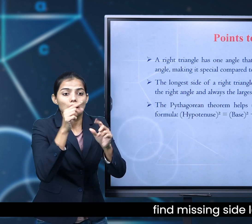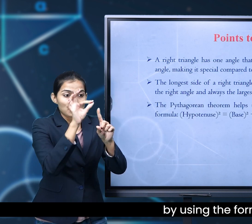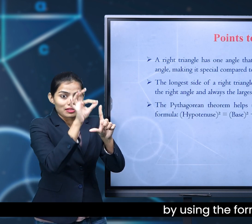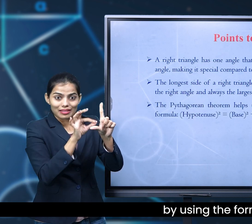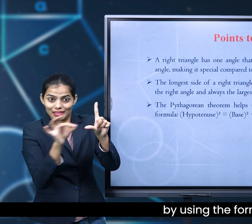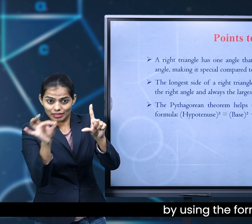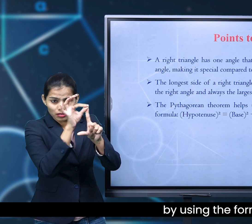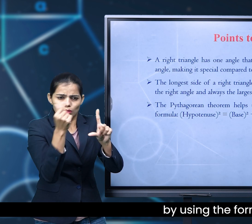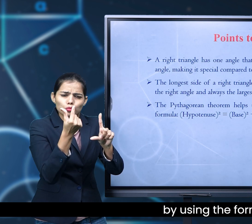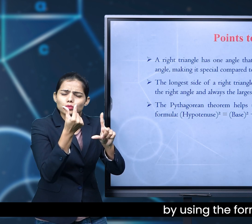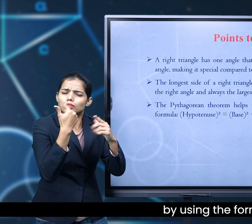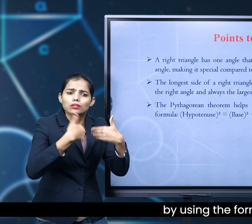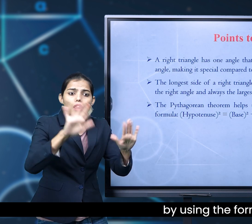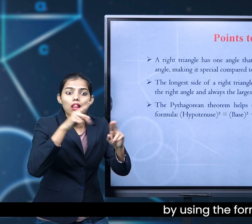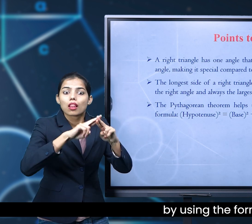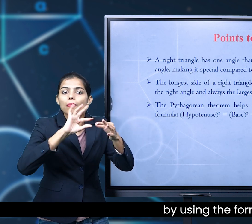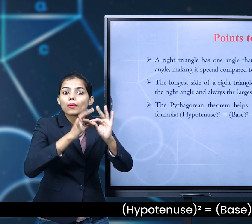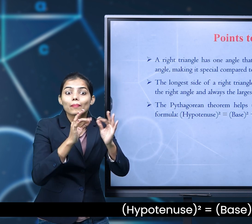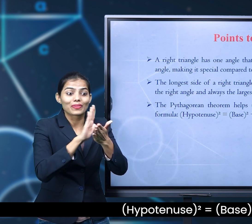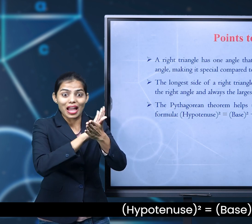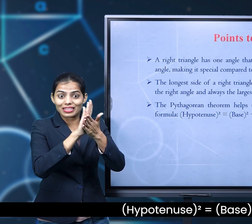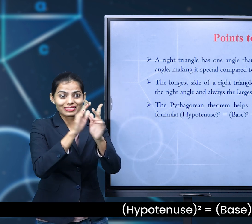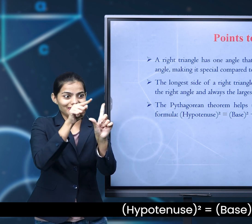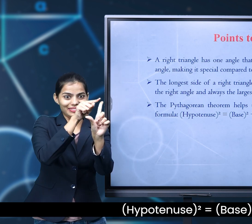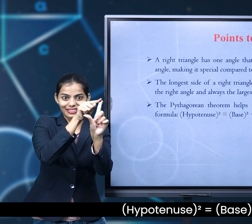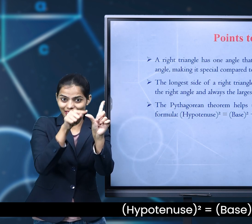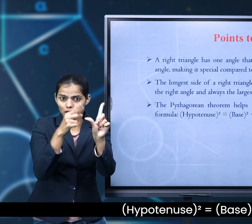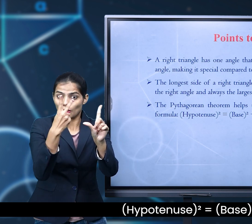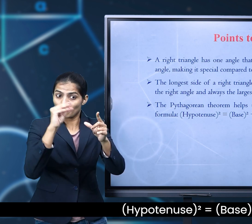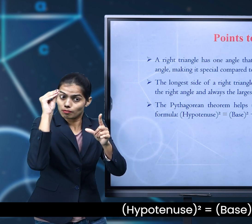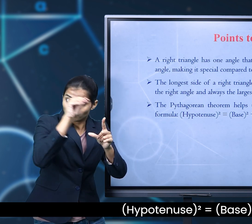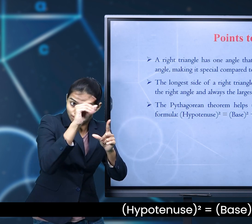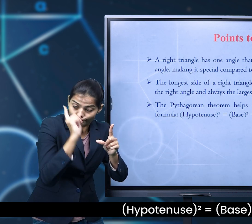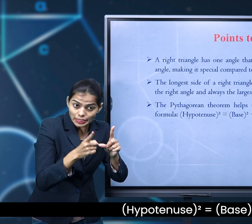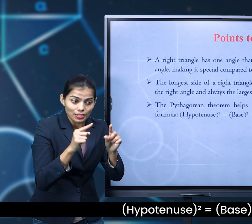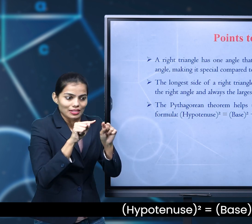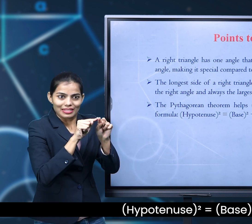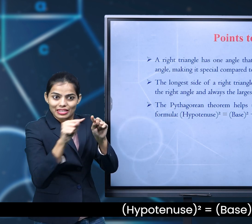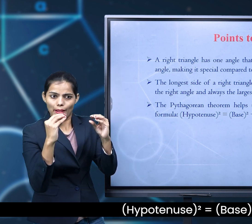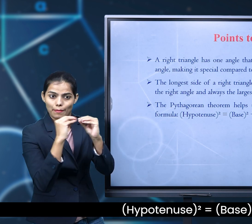by using the formula hypotenuse square is equal to base square plus height